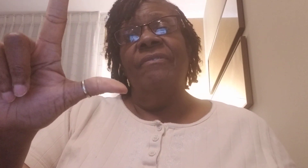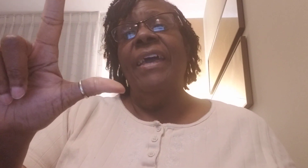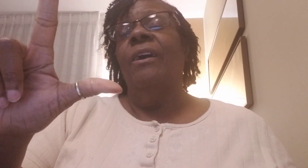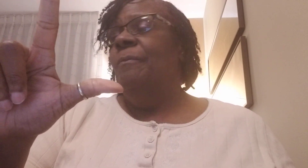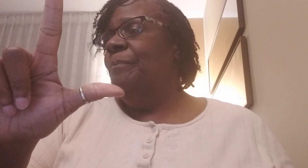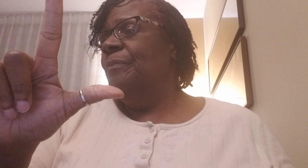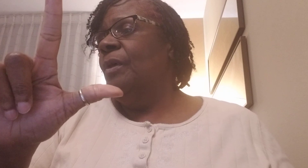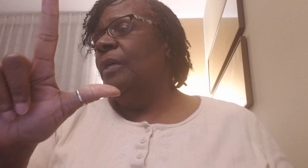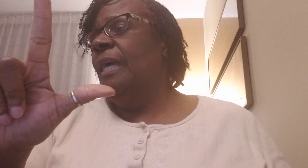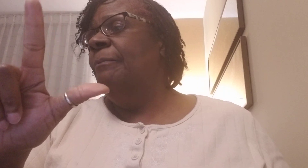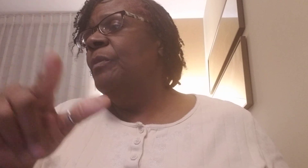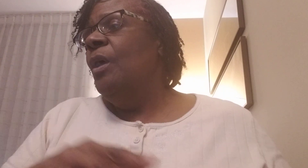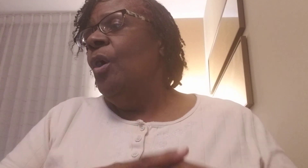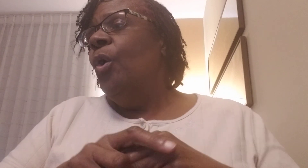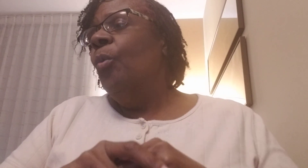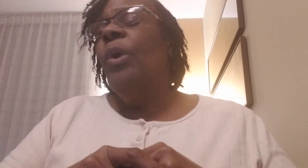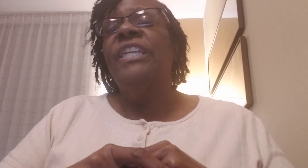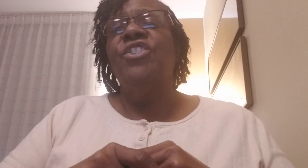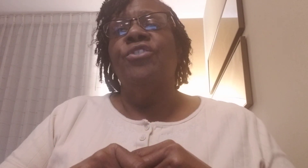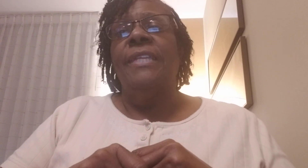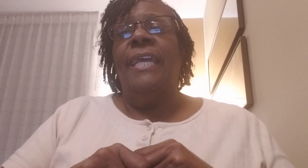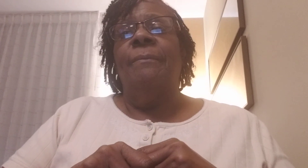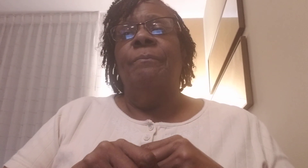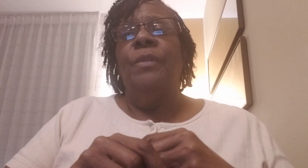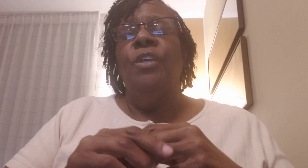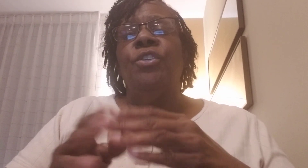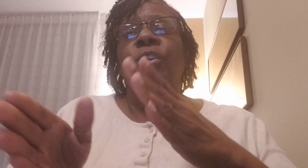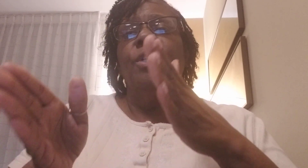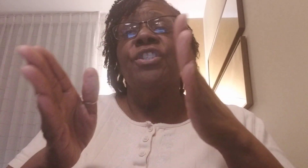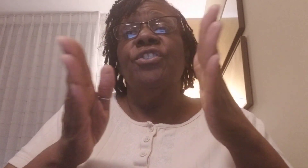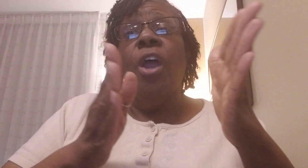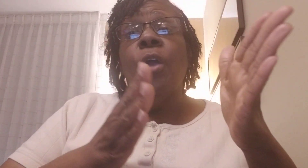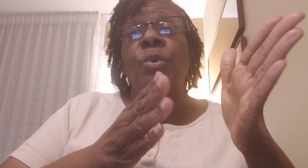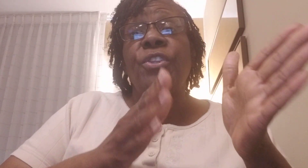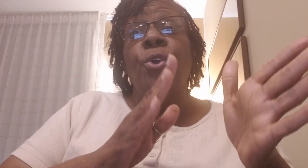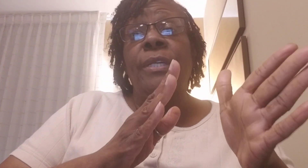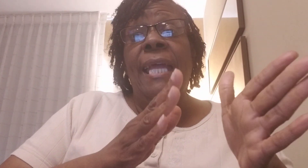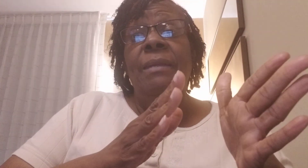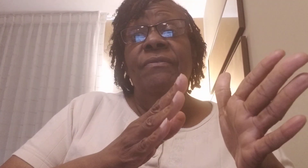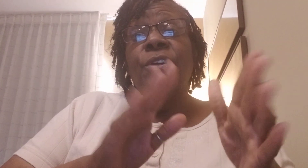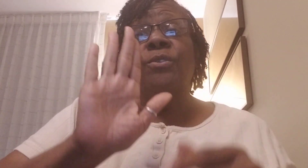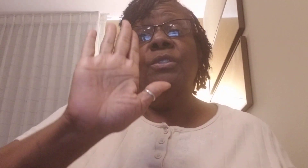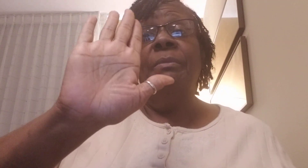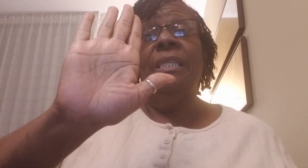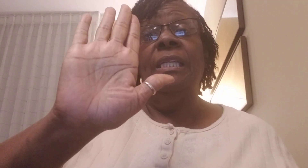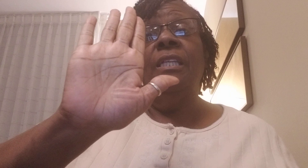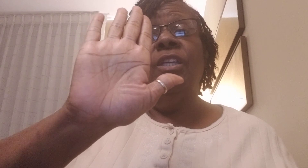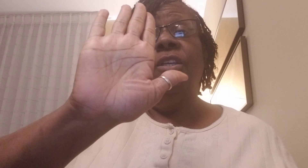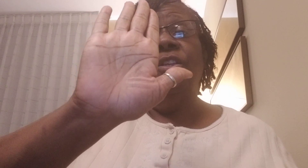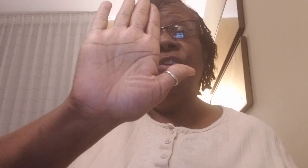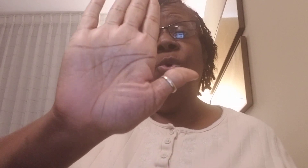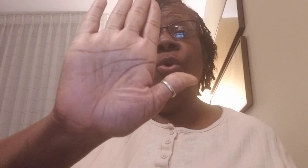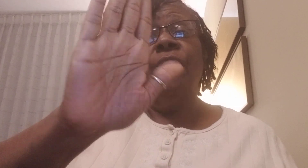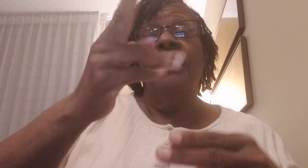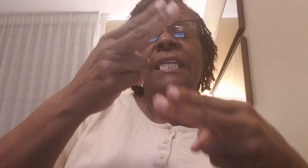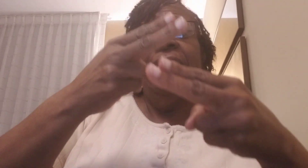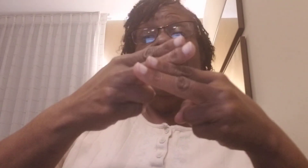Val. Okay? What is your name? You're going to start with your name first, meaning your